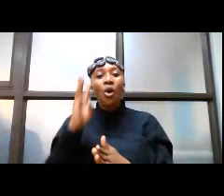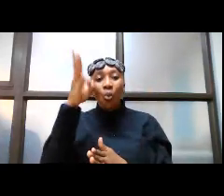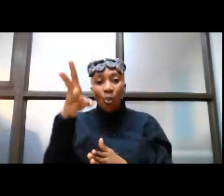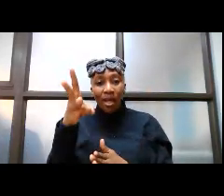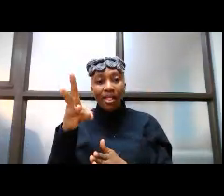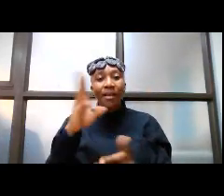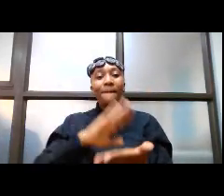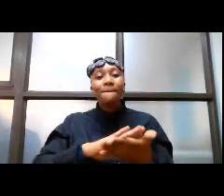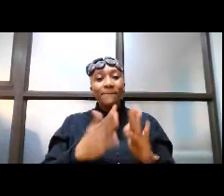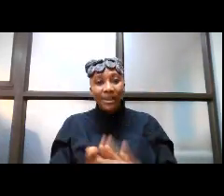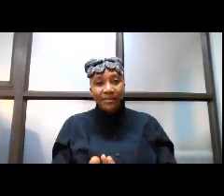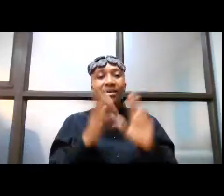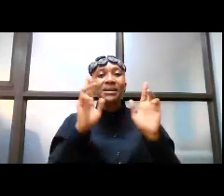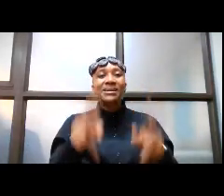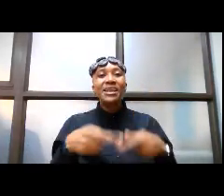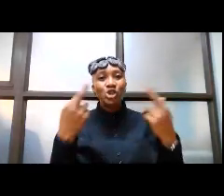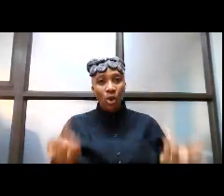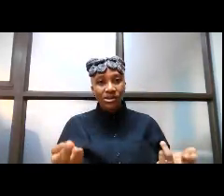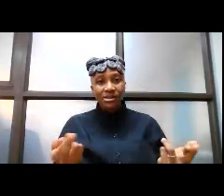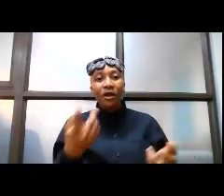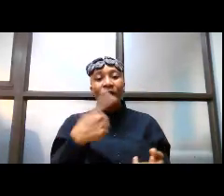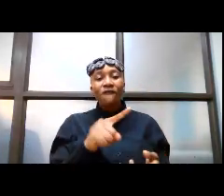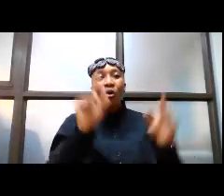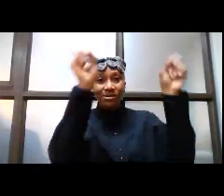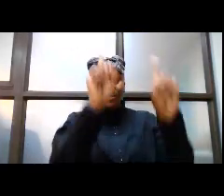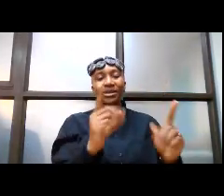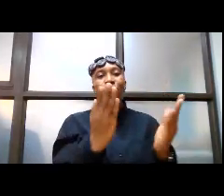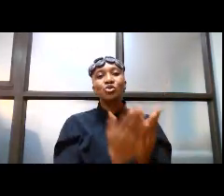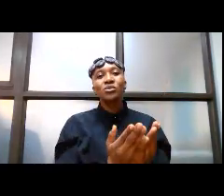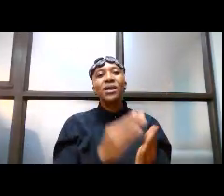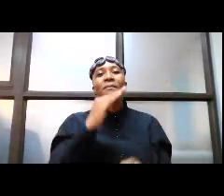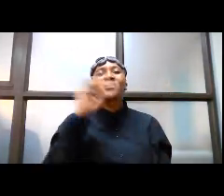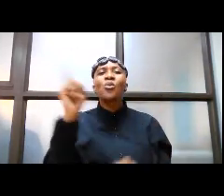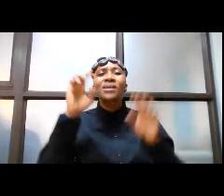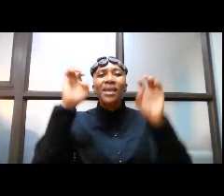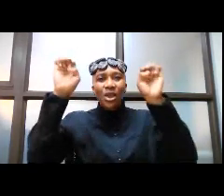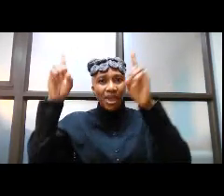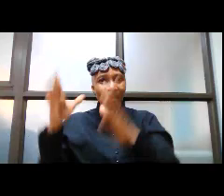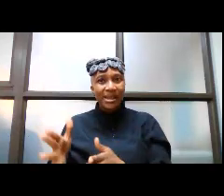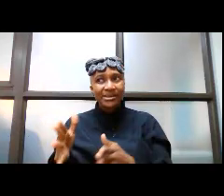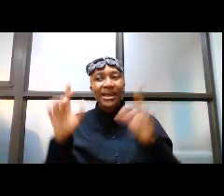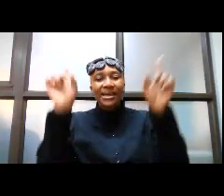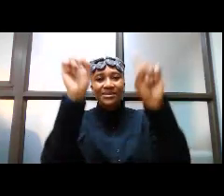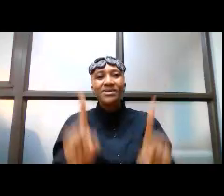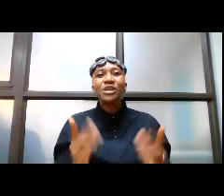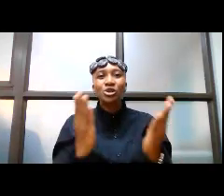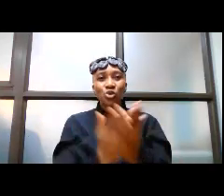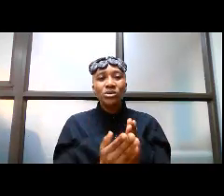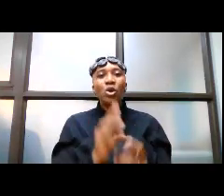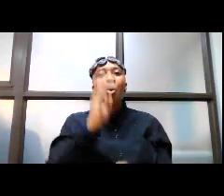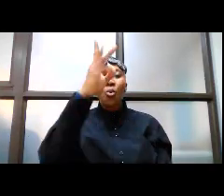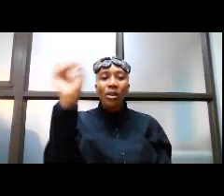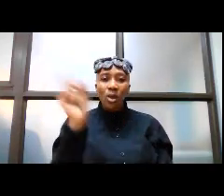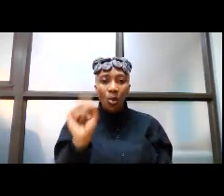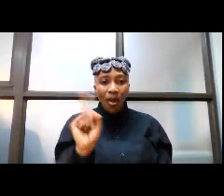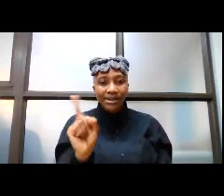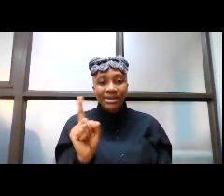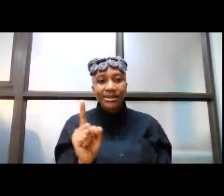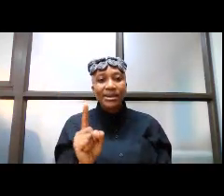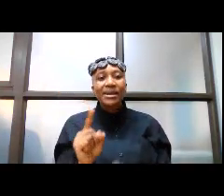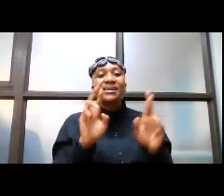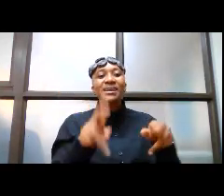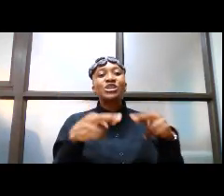for educators of special schools need to be or are going to be resources or resourcing inclusive education. In